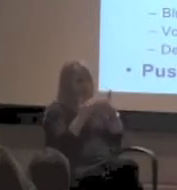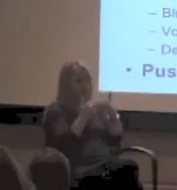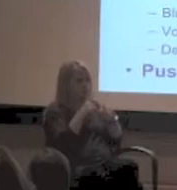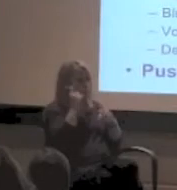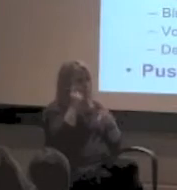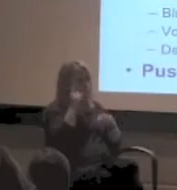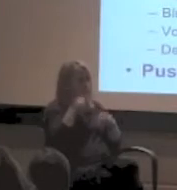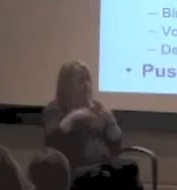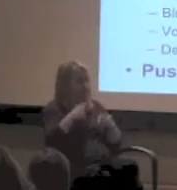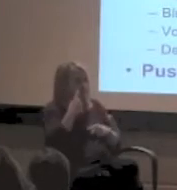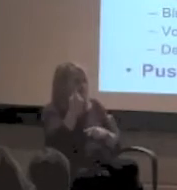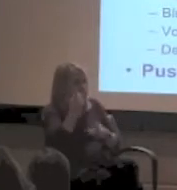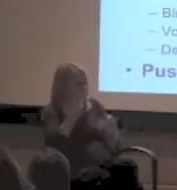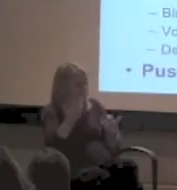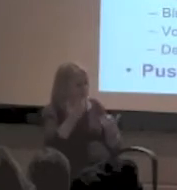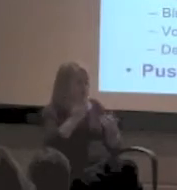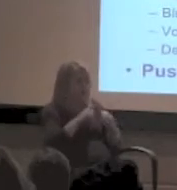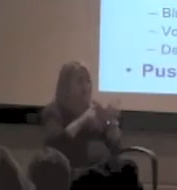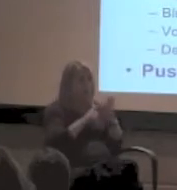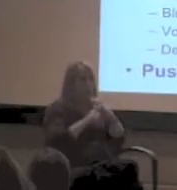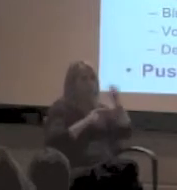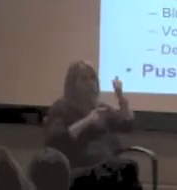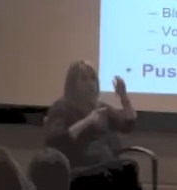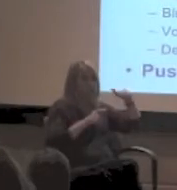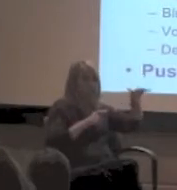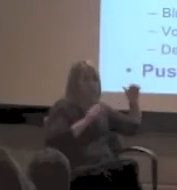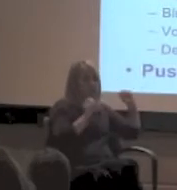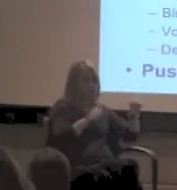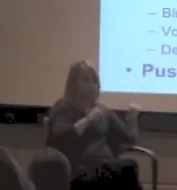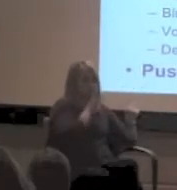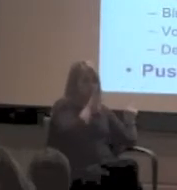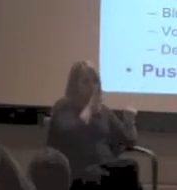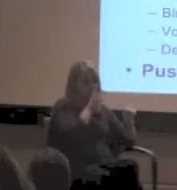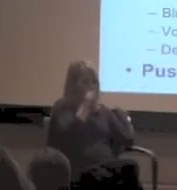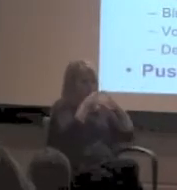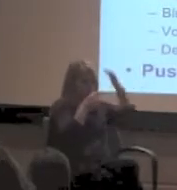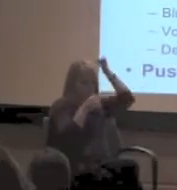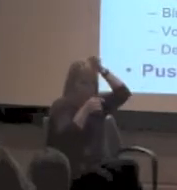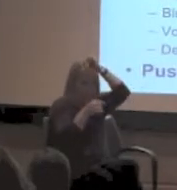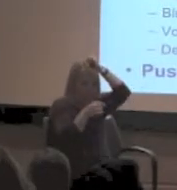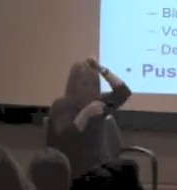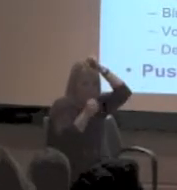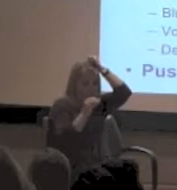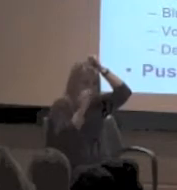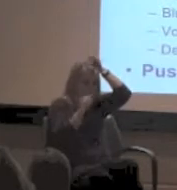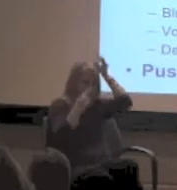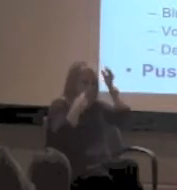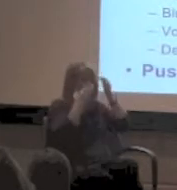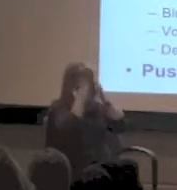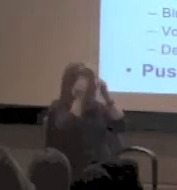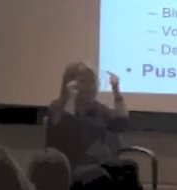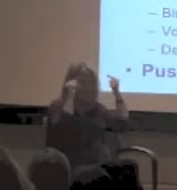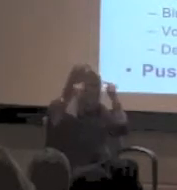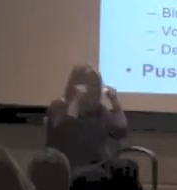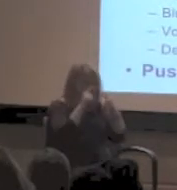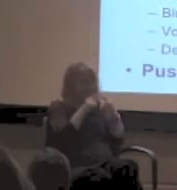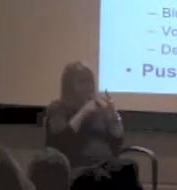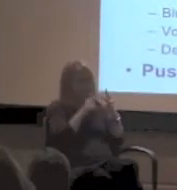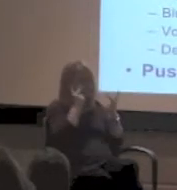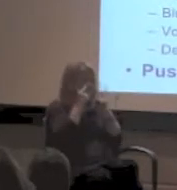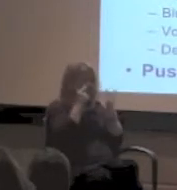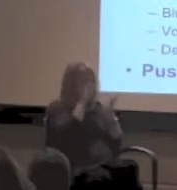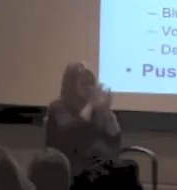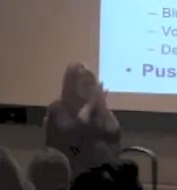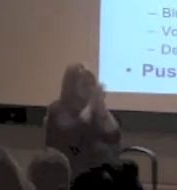nice. But older kids can talk, and then the fontanelle goes away. And so they can talk to us about headaches, blurry